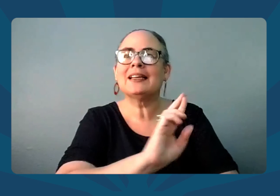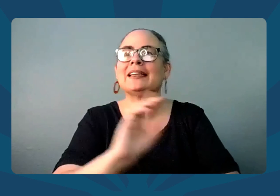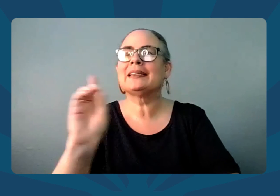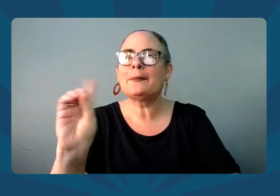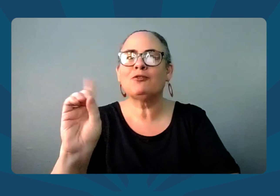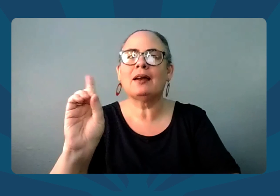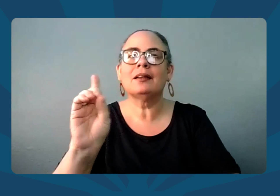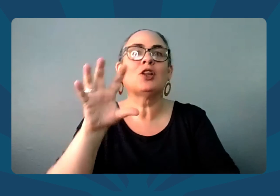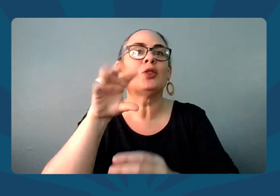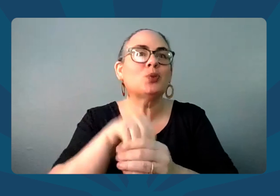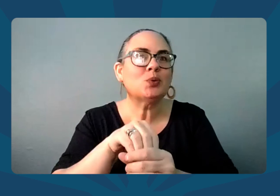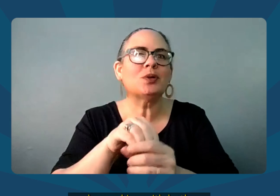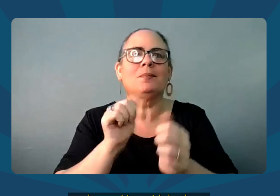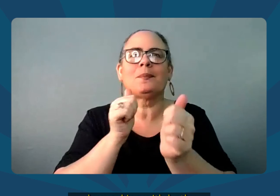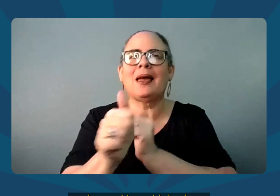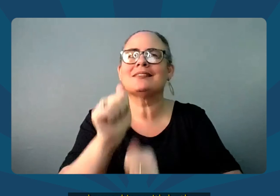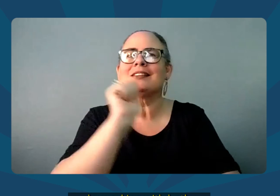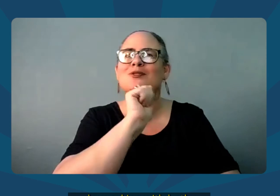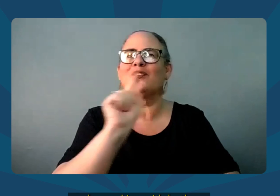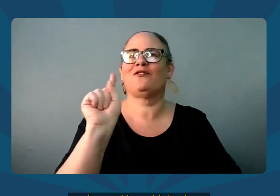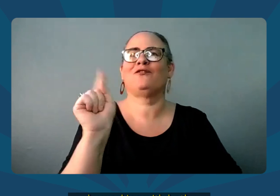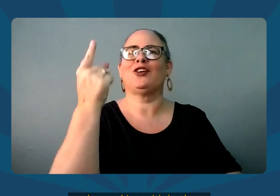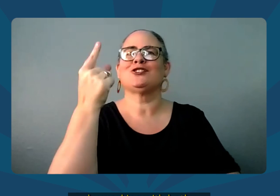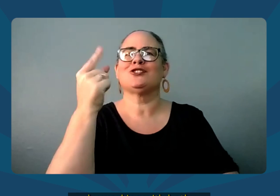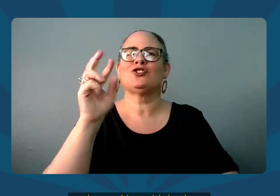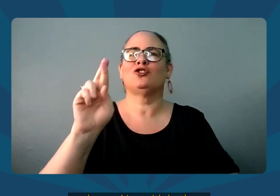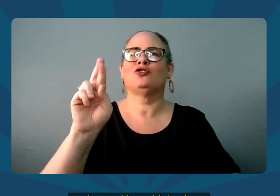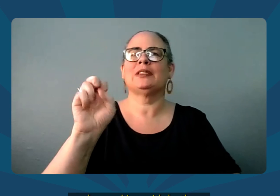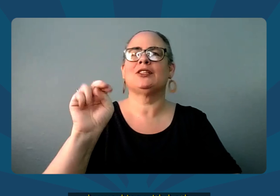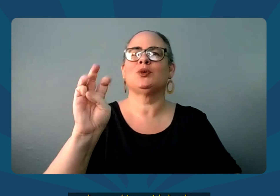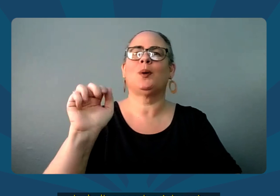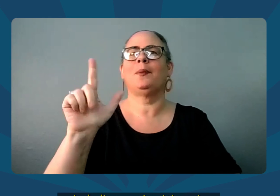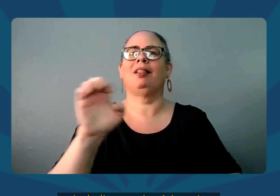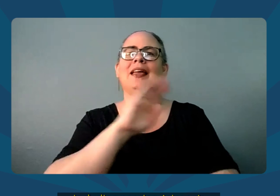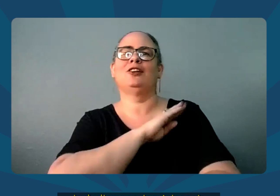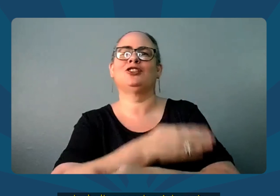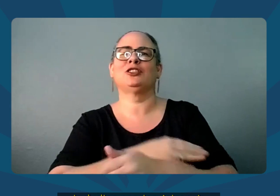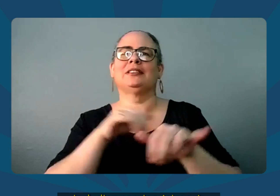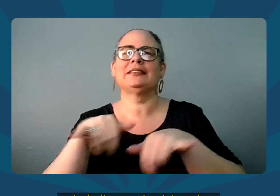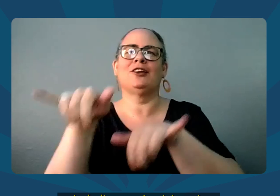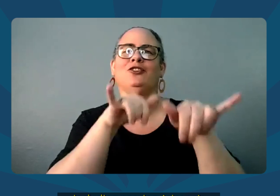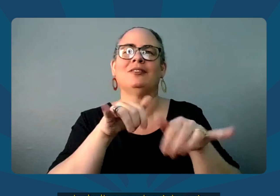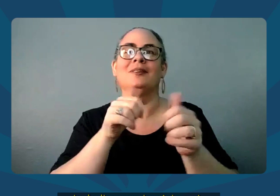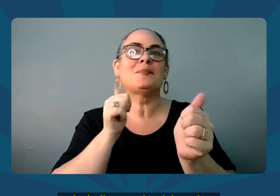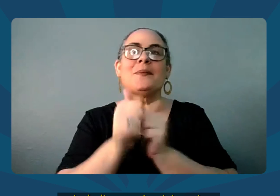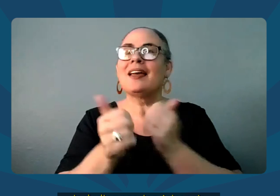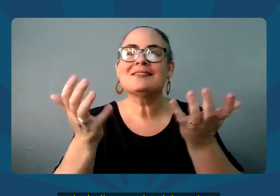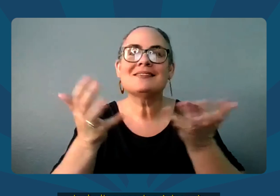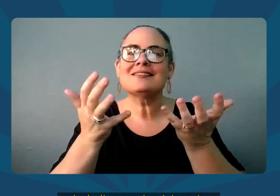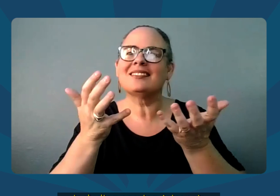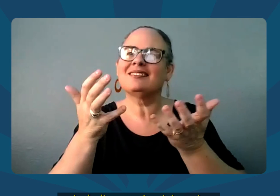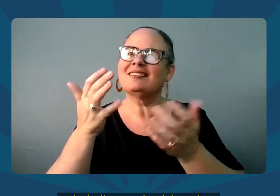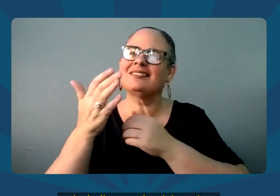We got big things done by working with both Republicans and Democrats, including passing Arizona's first renewable